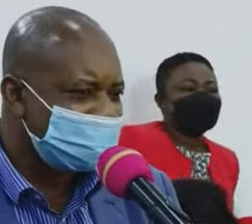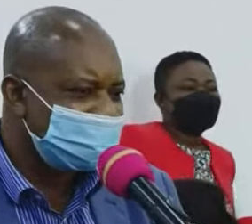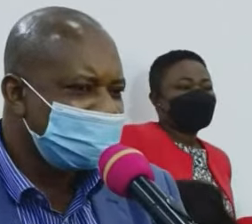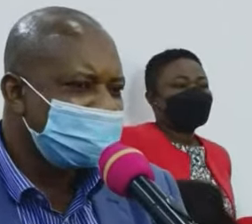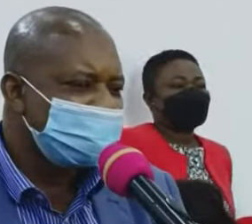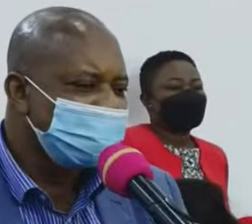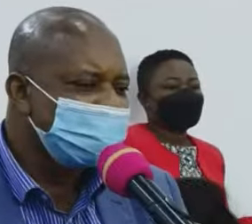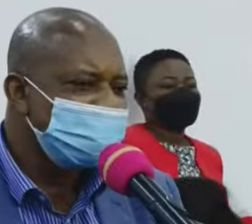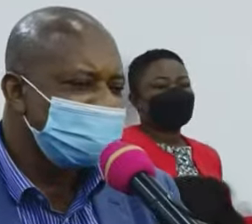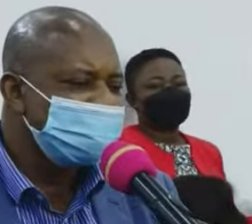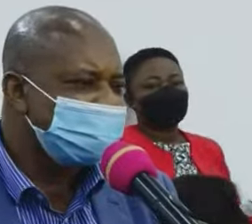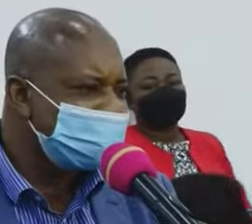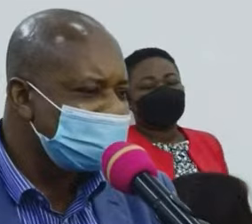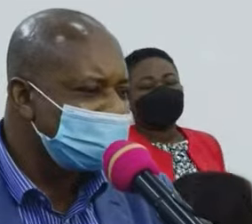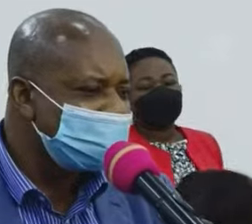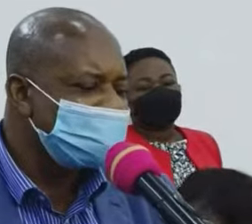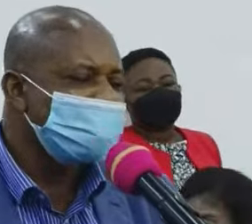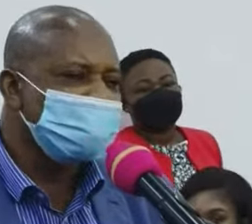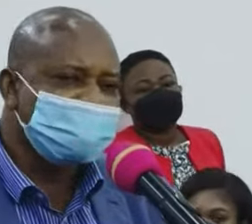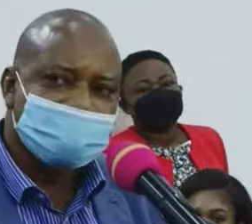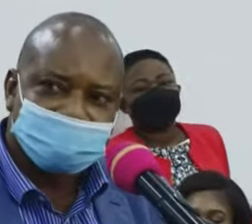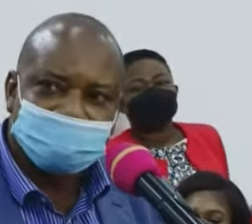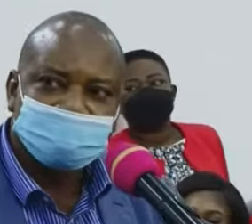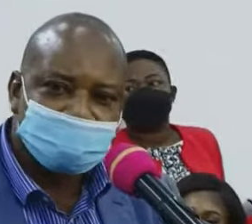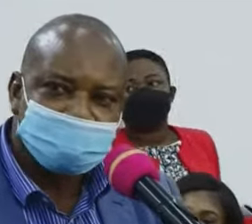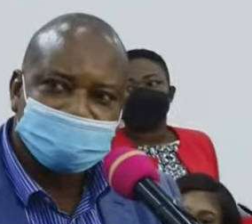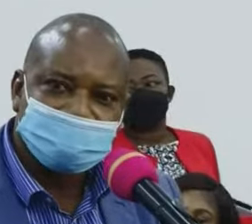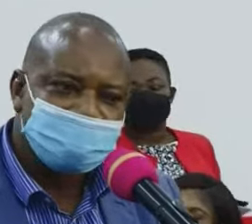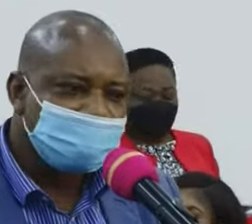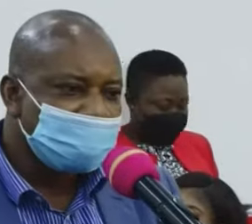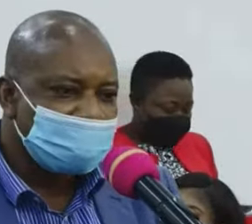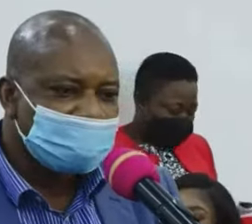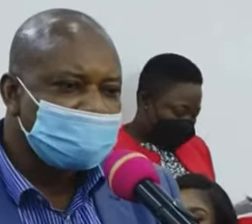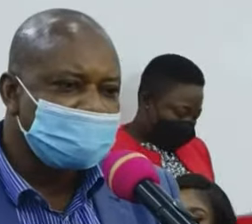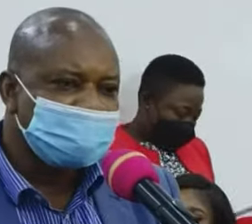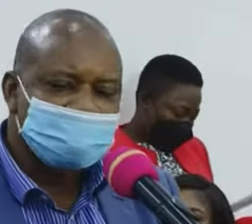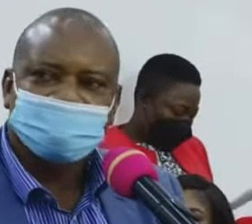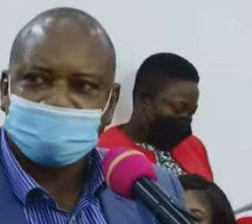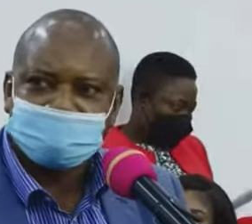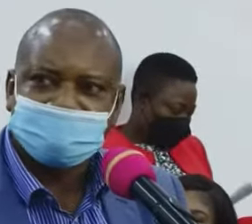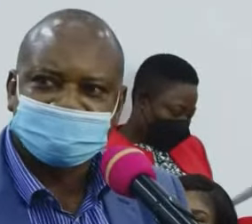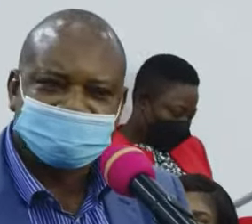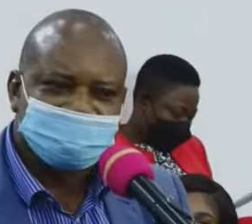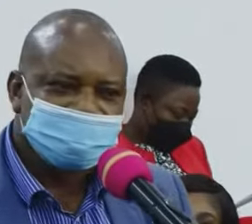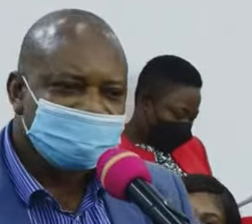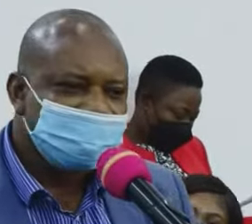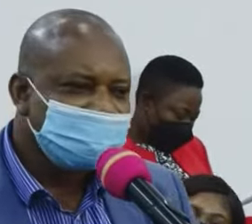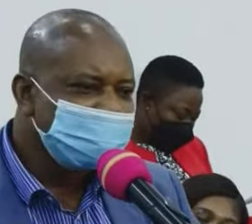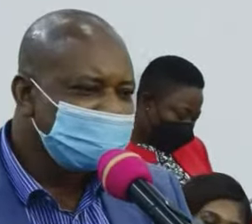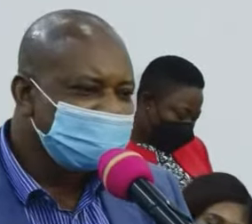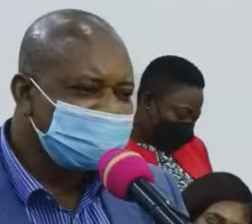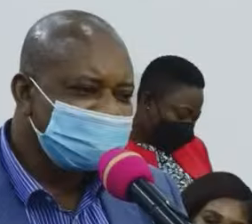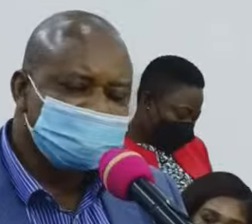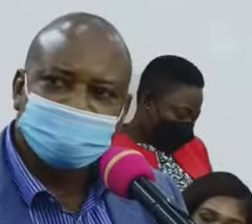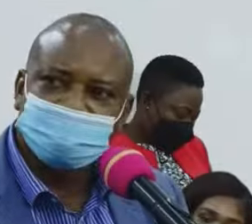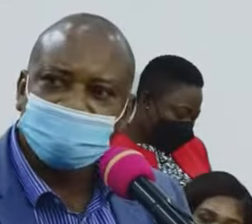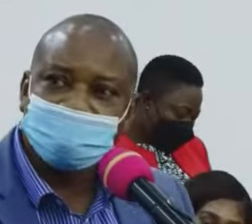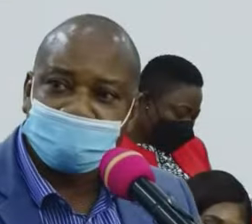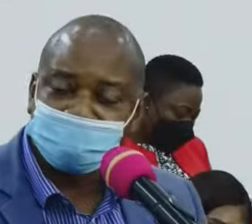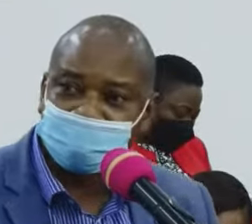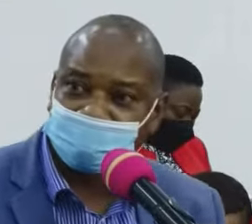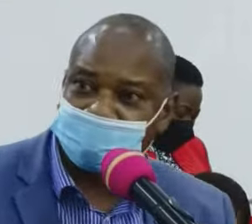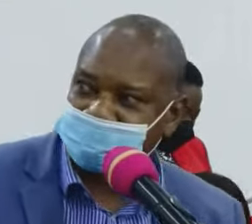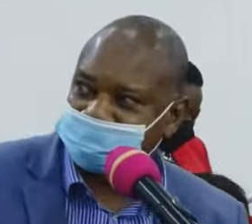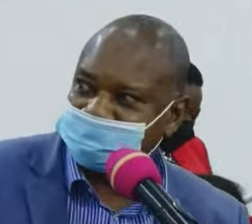qualified. It could be a solely owned Ghanaian company or a body corporate. And most of these people